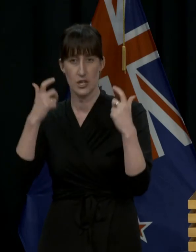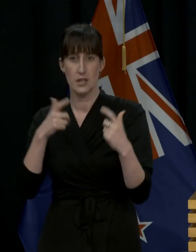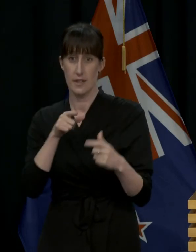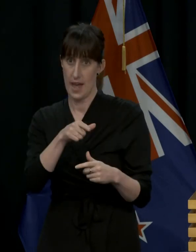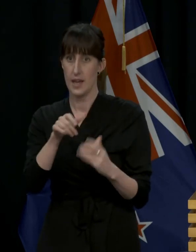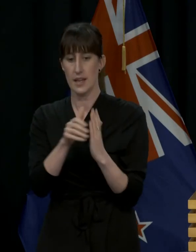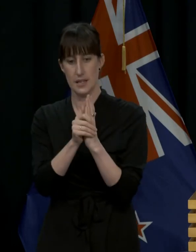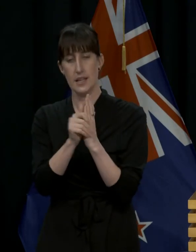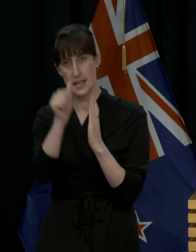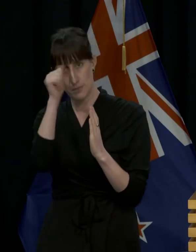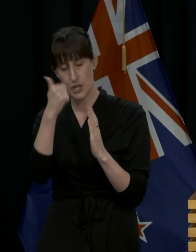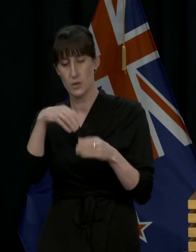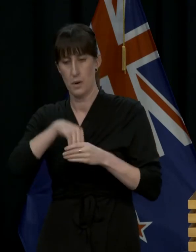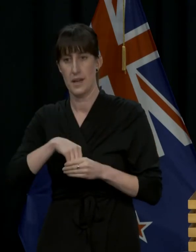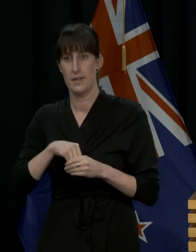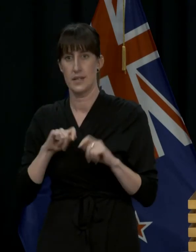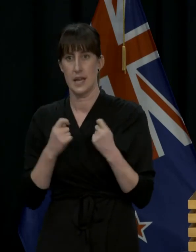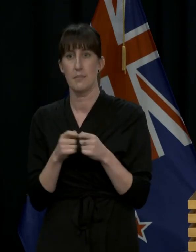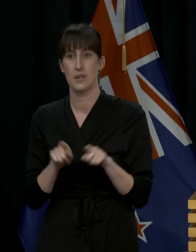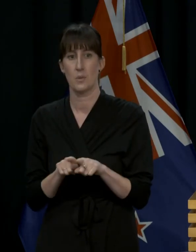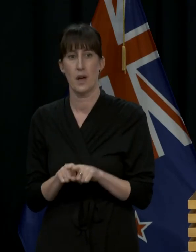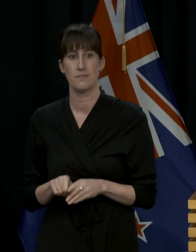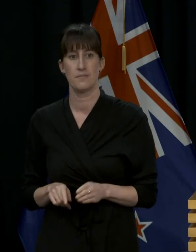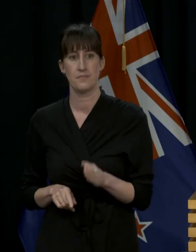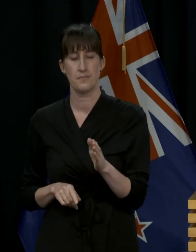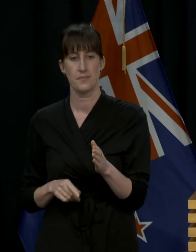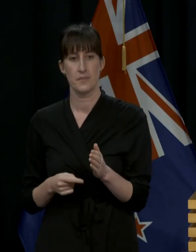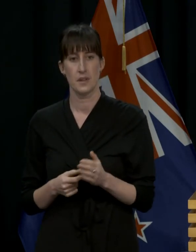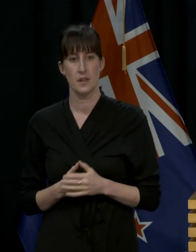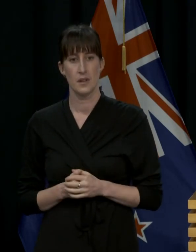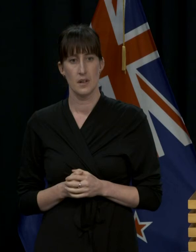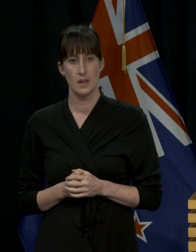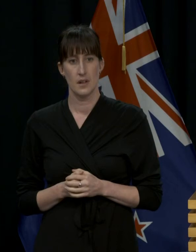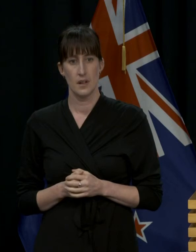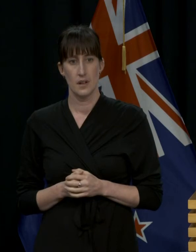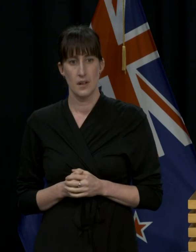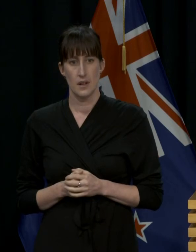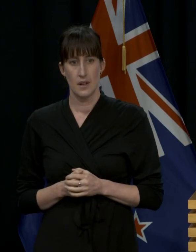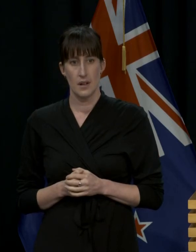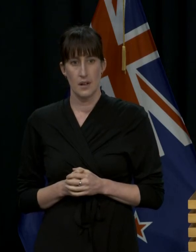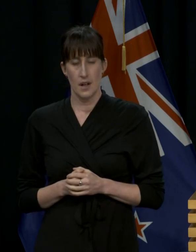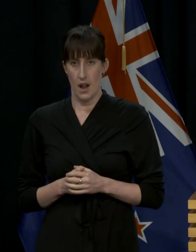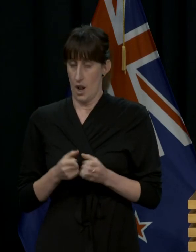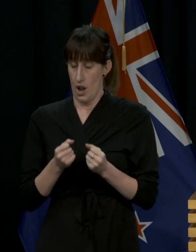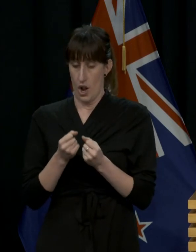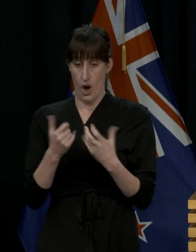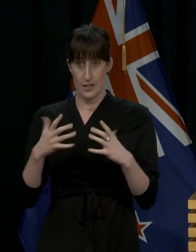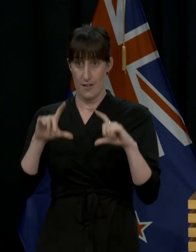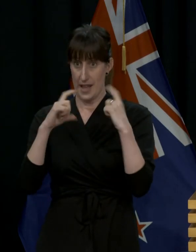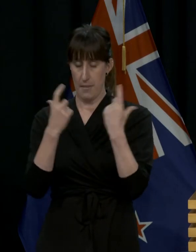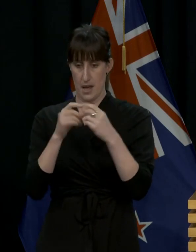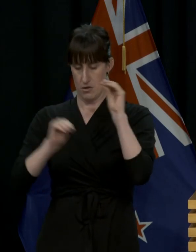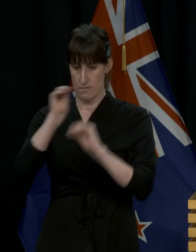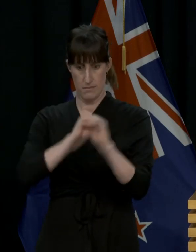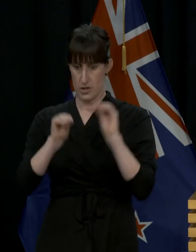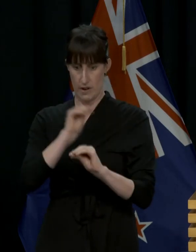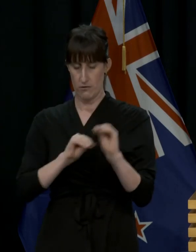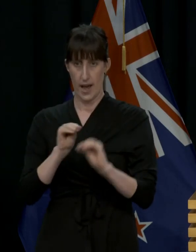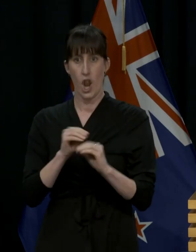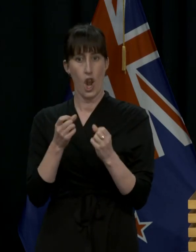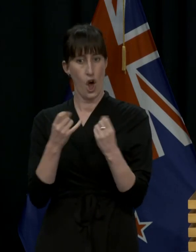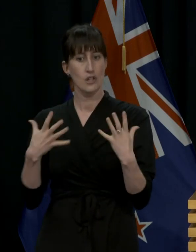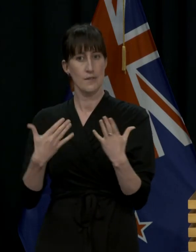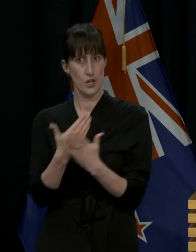Can I also ask you? Toba. There's a lot of, it's an incredible cabinet reshuffle. There's a lot of fresh blood in here. Do you have